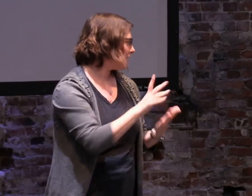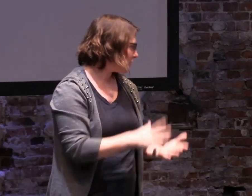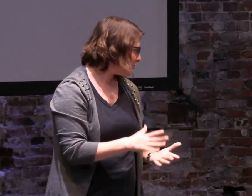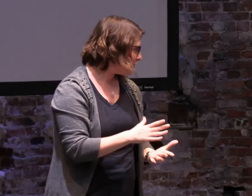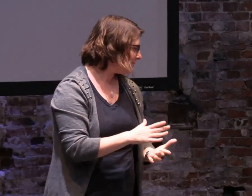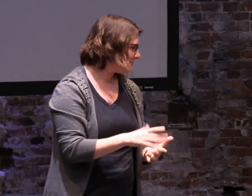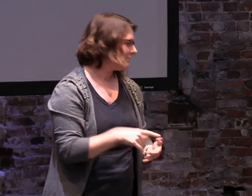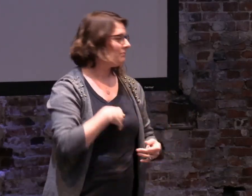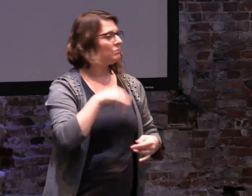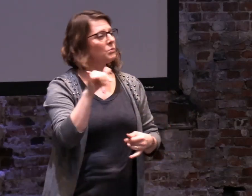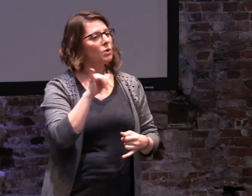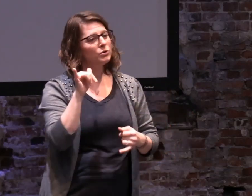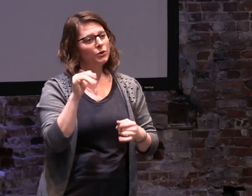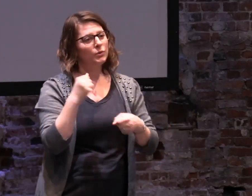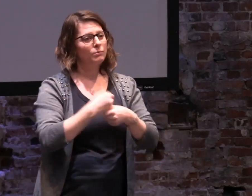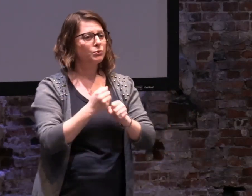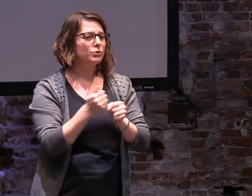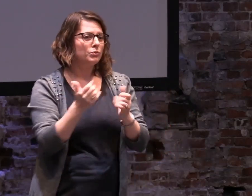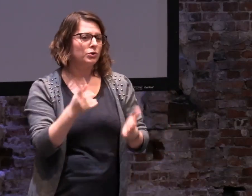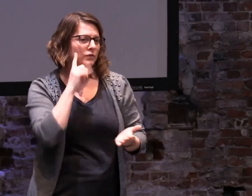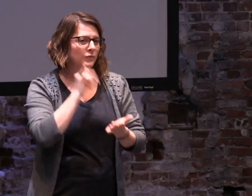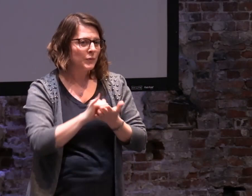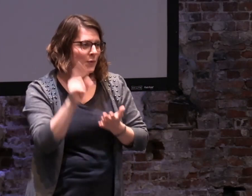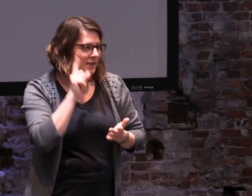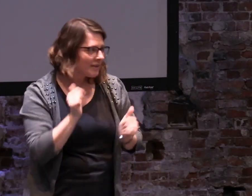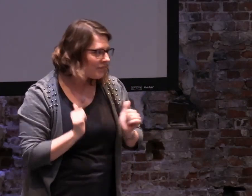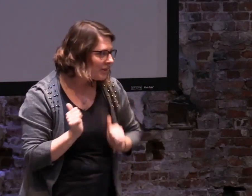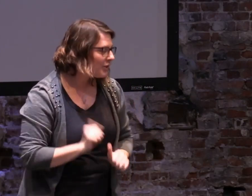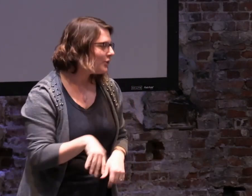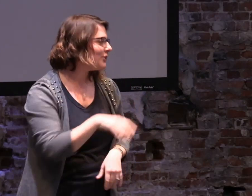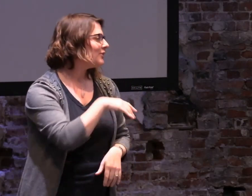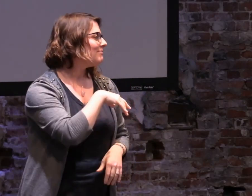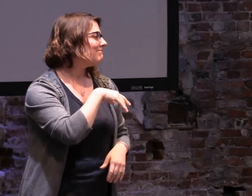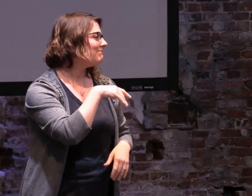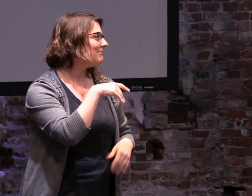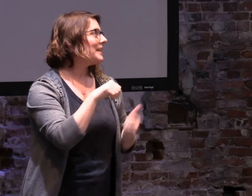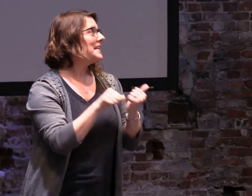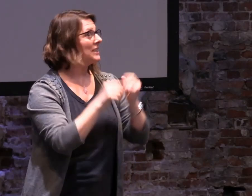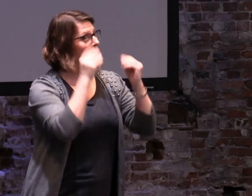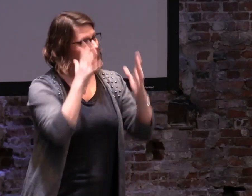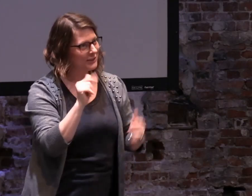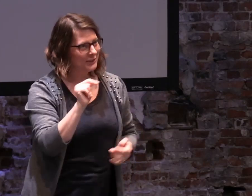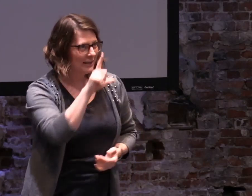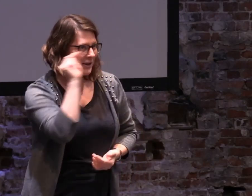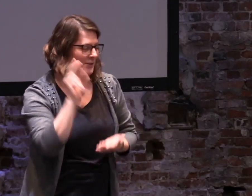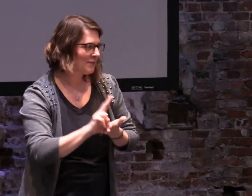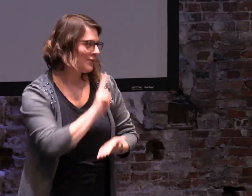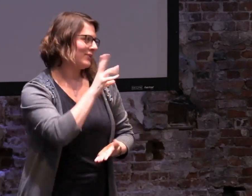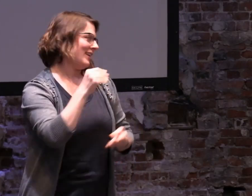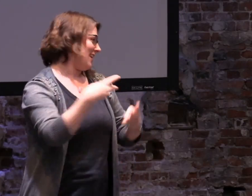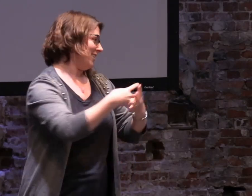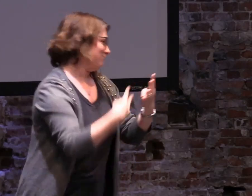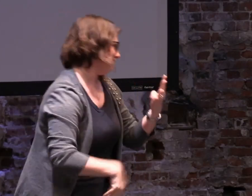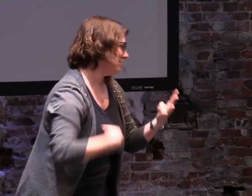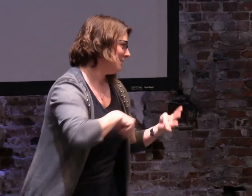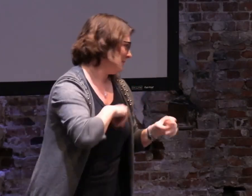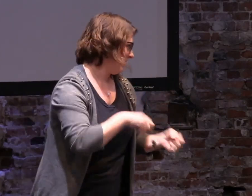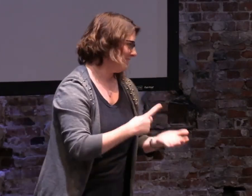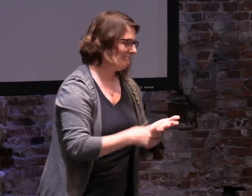but my primary focus in terms of artwork is as a lighting designer. I've worked in deaf theater as an assistant lighting